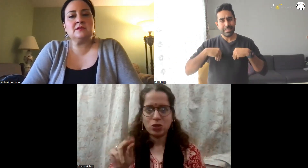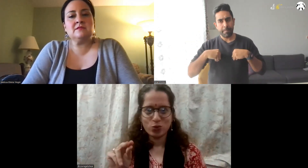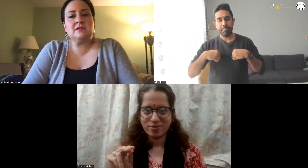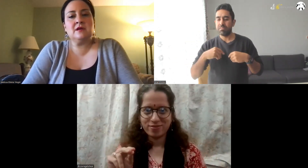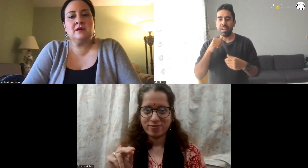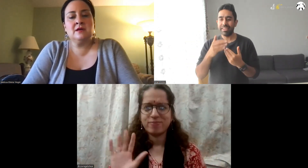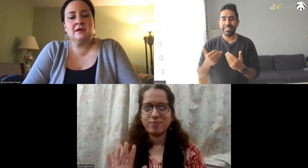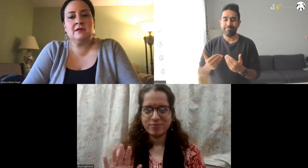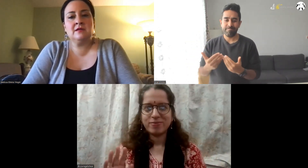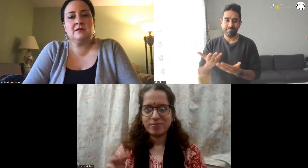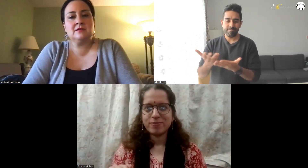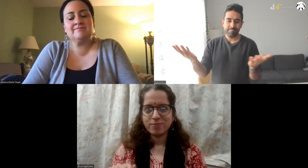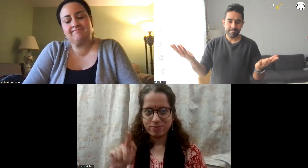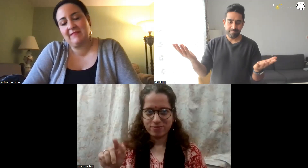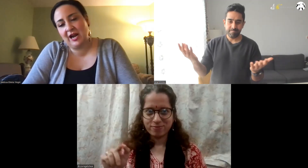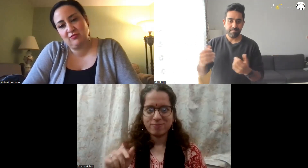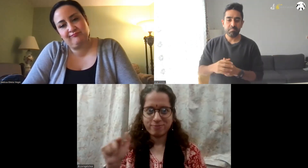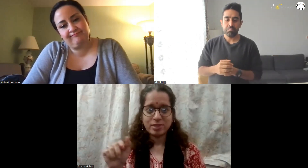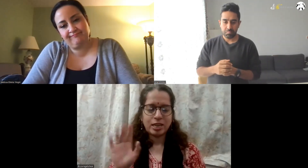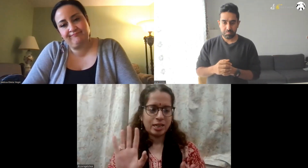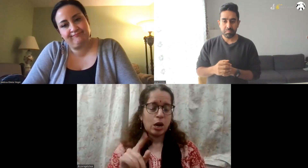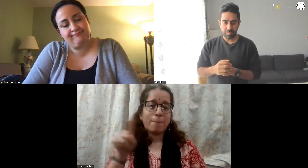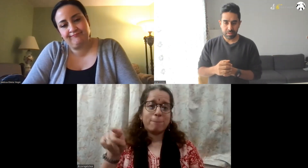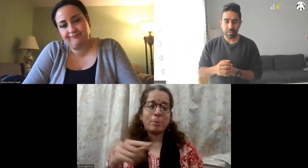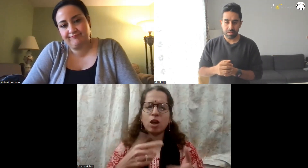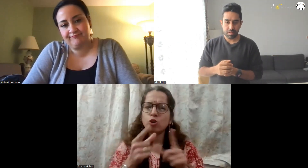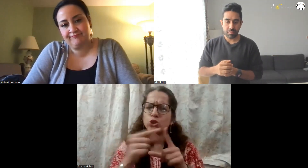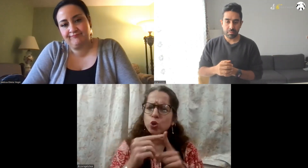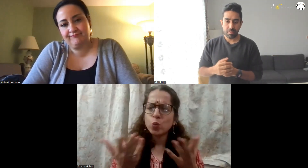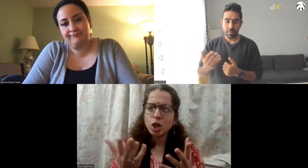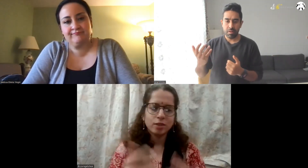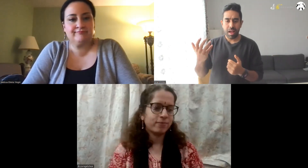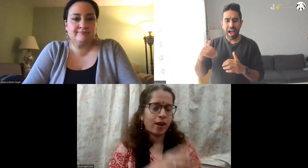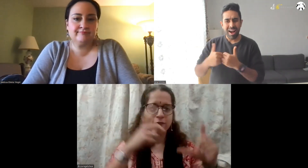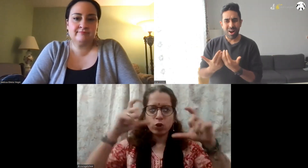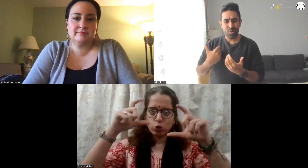So what the habit is, they can't easily accept the things.